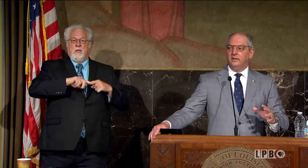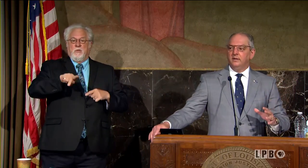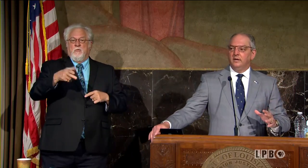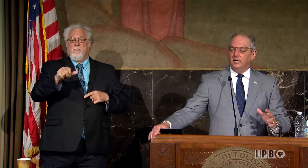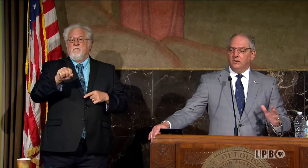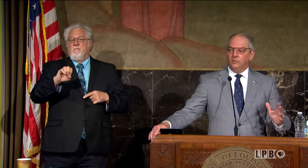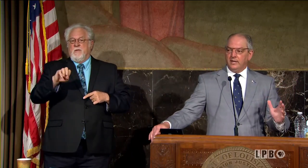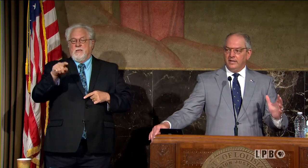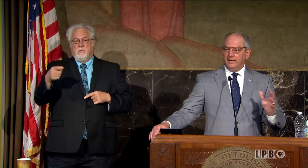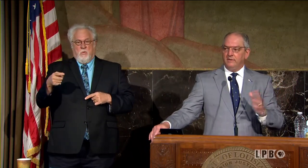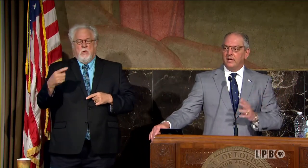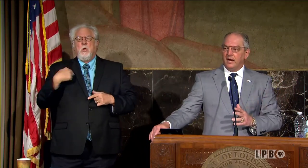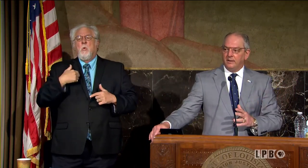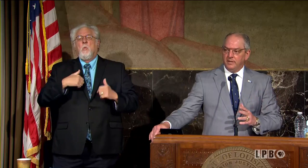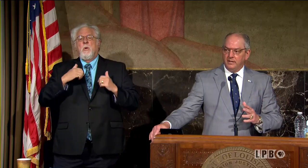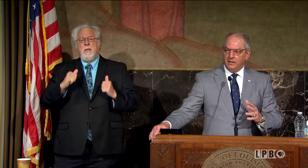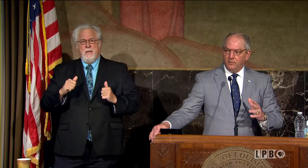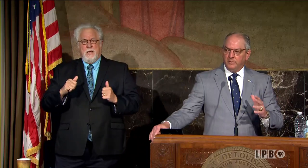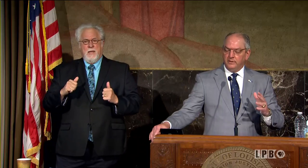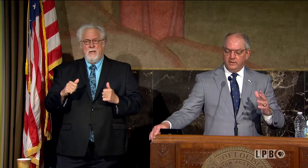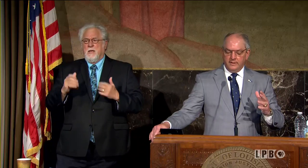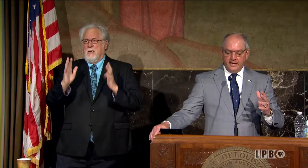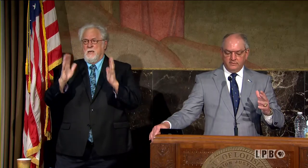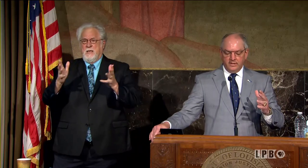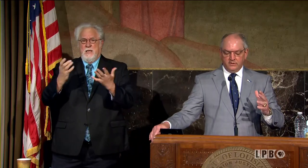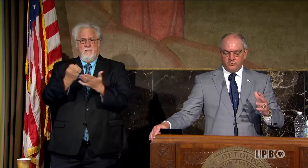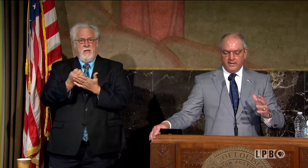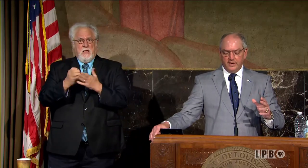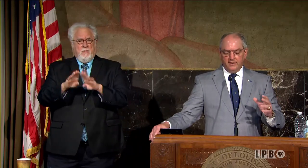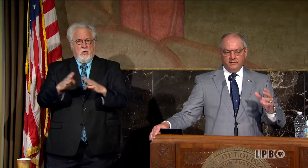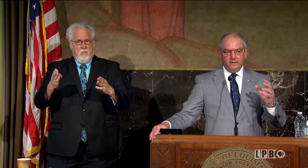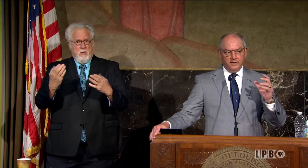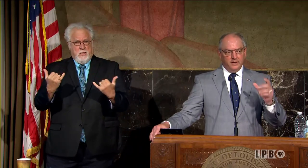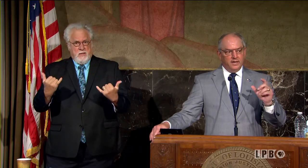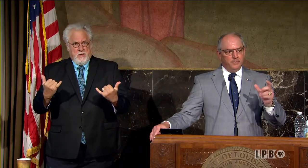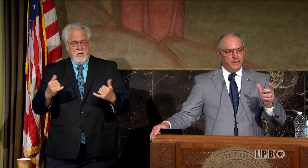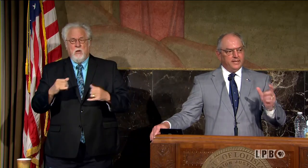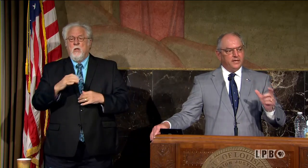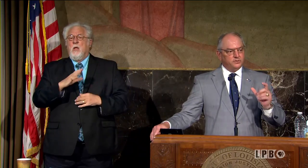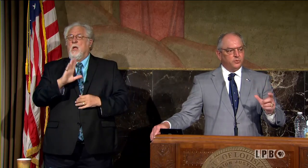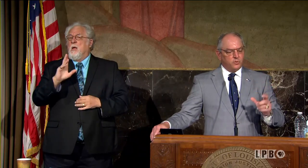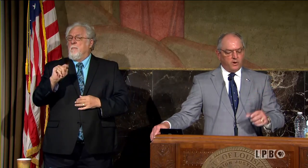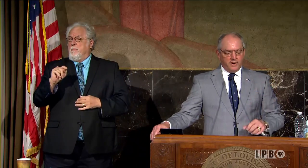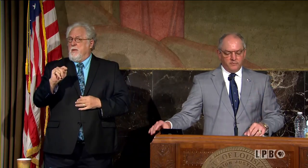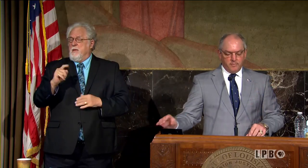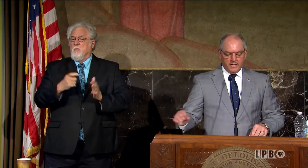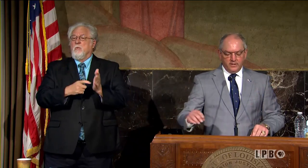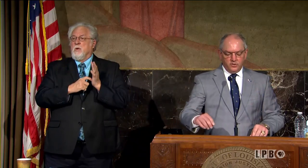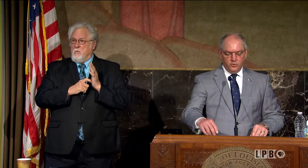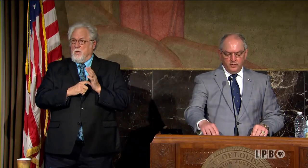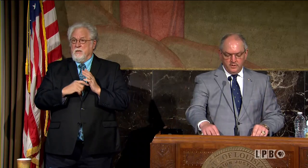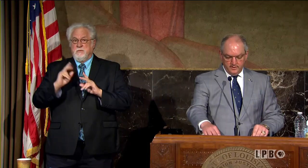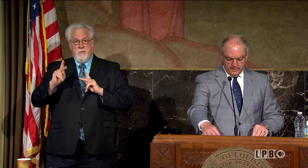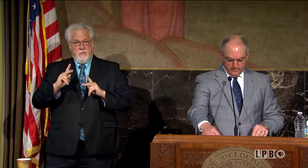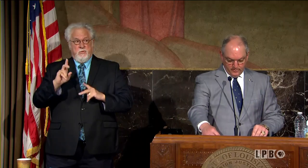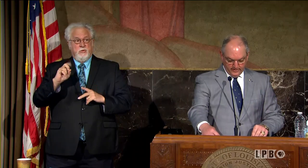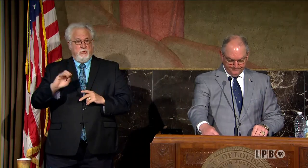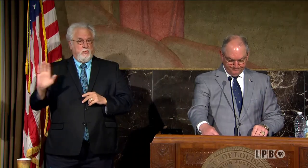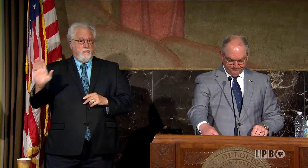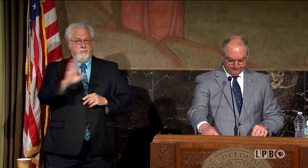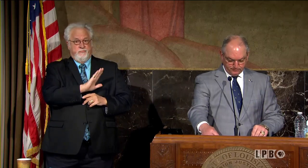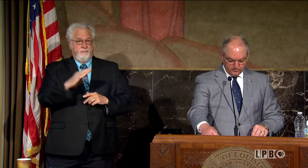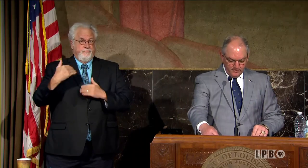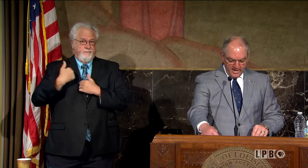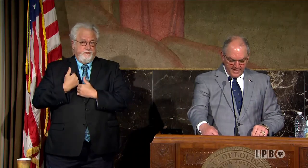1. We can leave the economy open as it is right now, but it does require everybody doing their